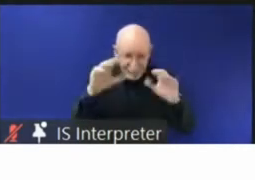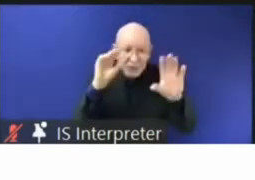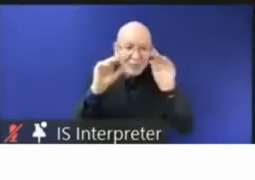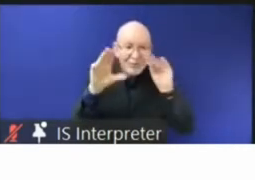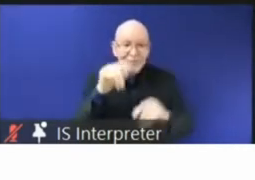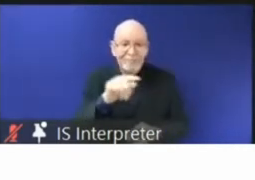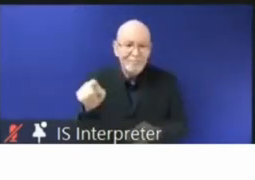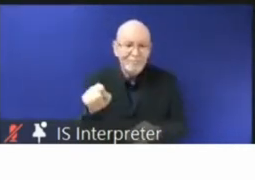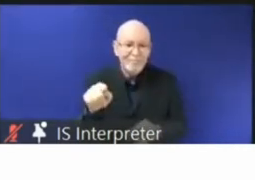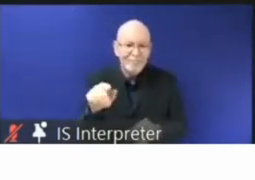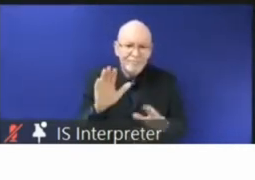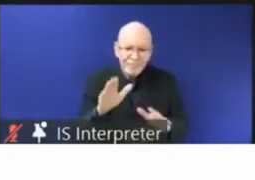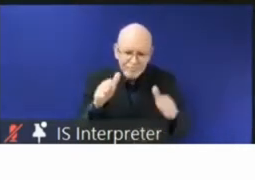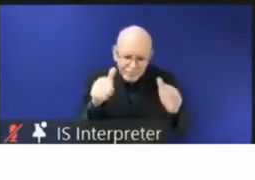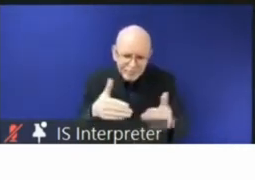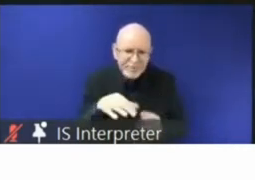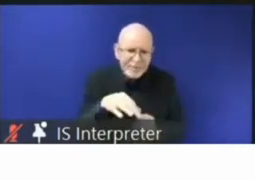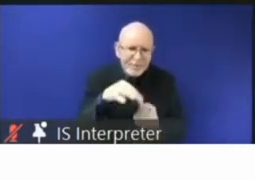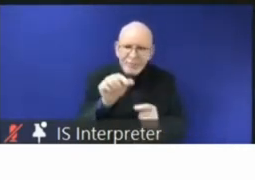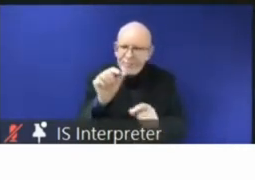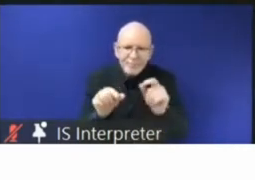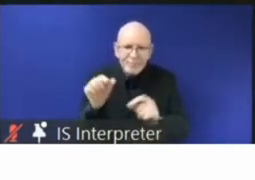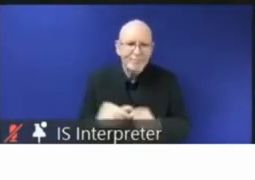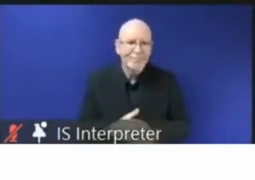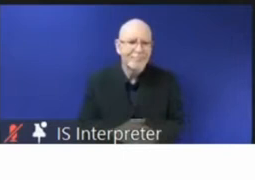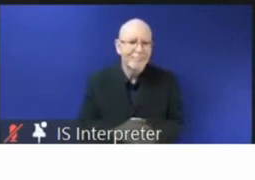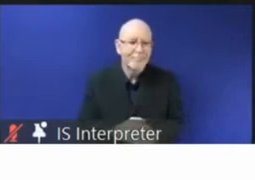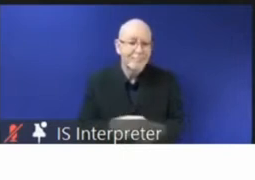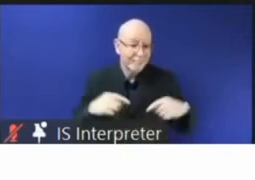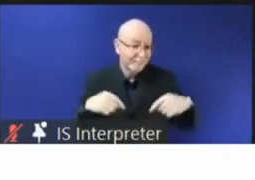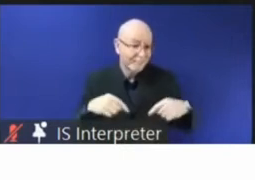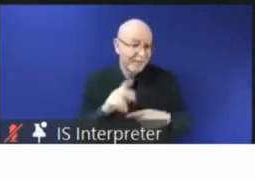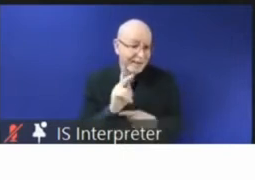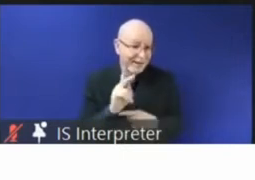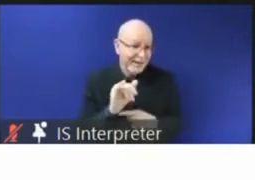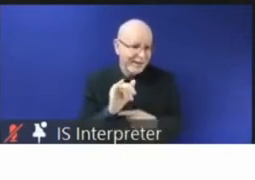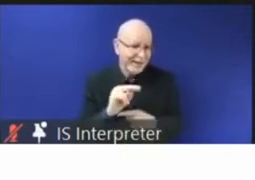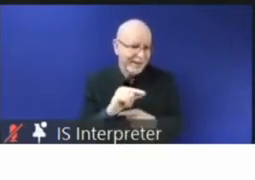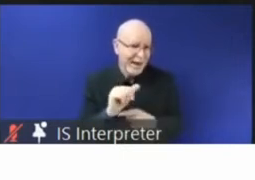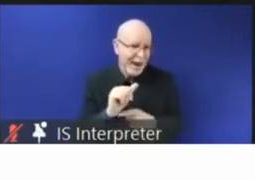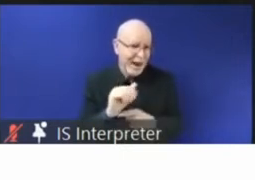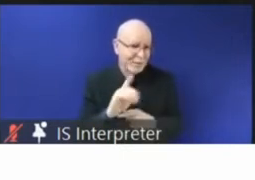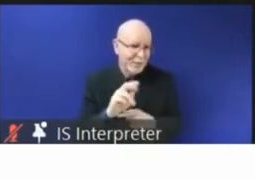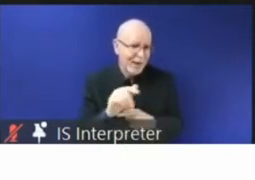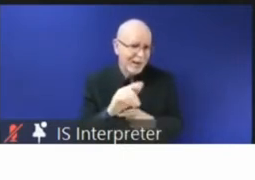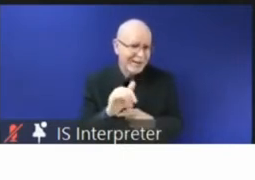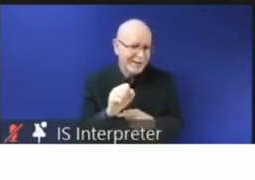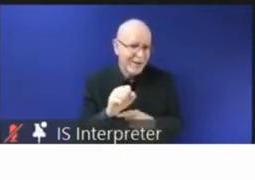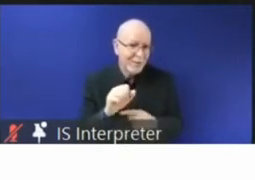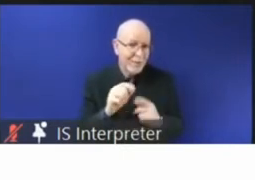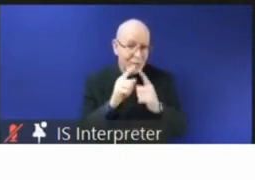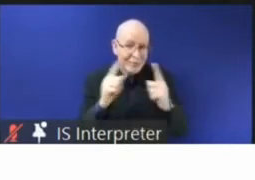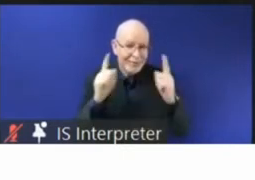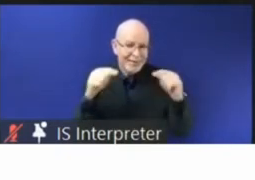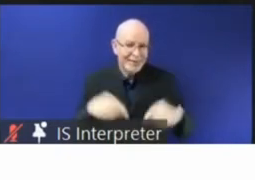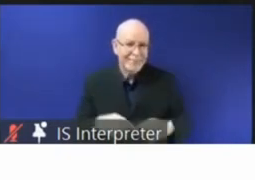Engineering, and I run the services for the many students with disabilities at